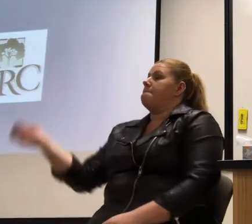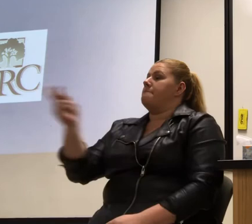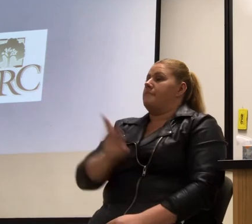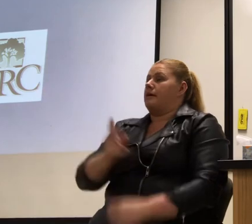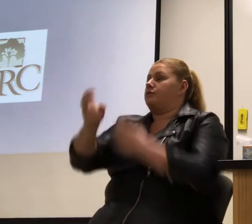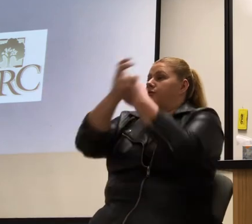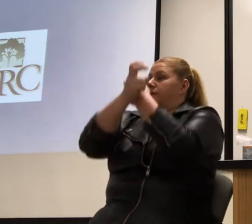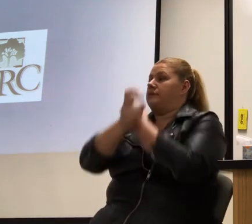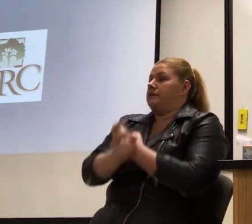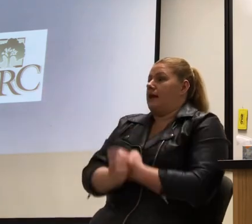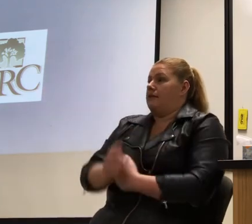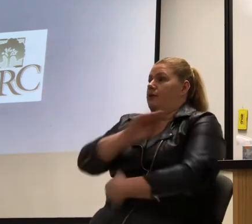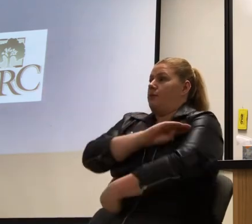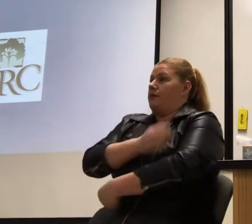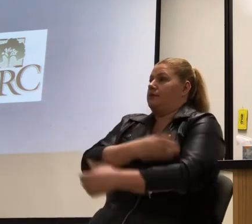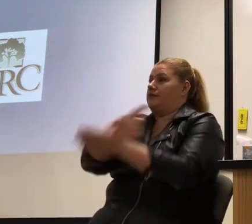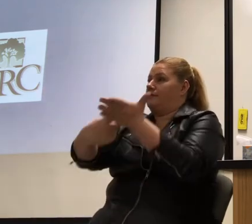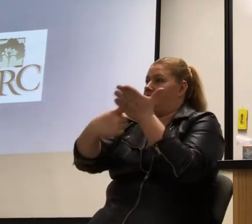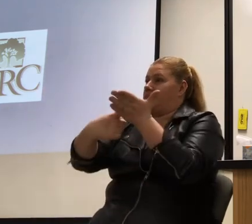these slides.